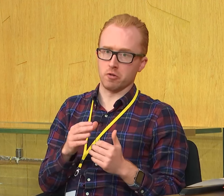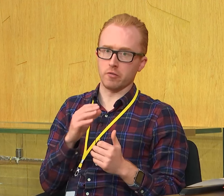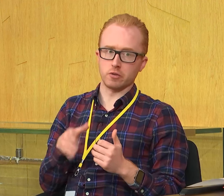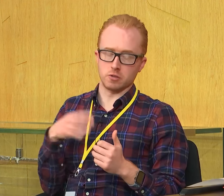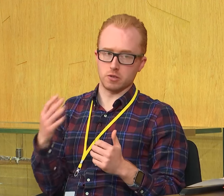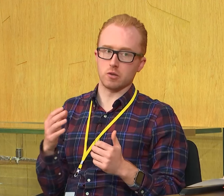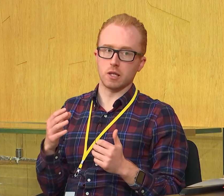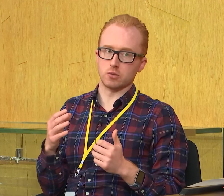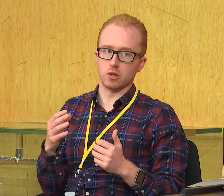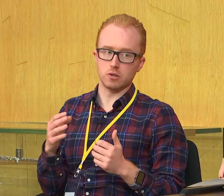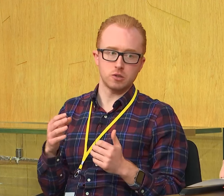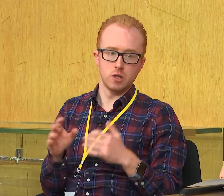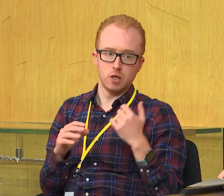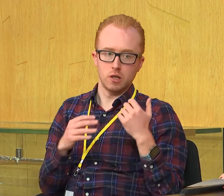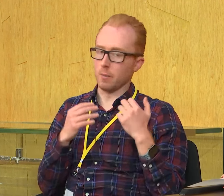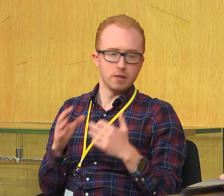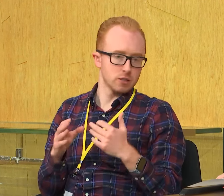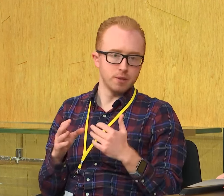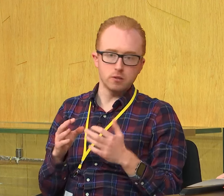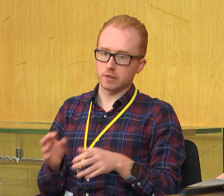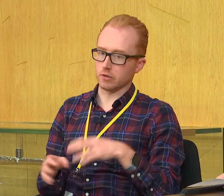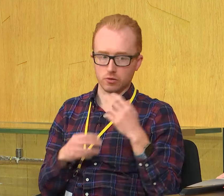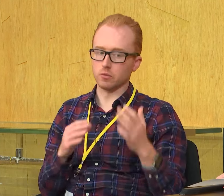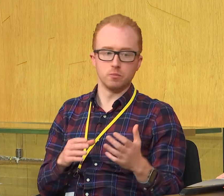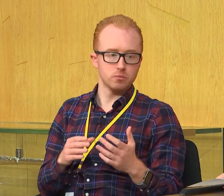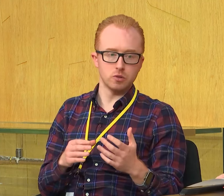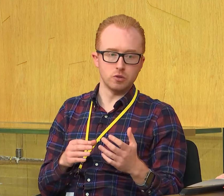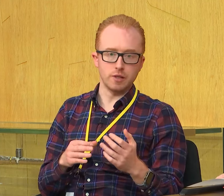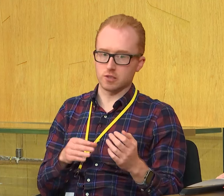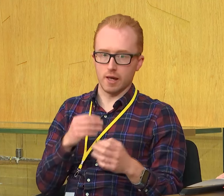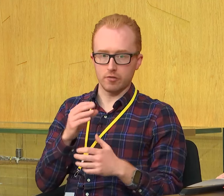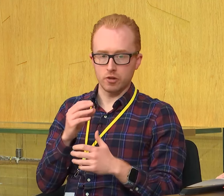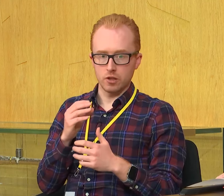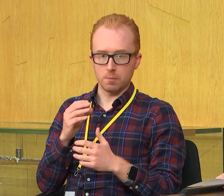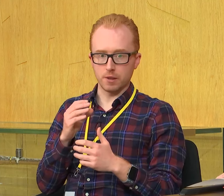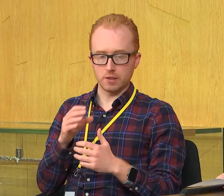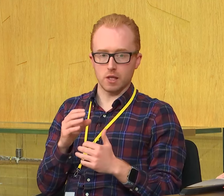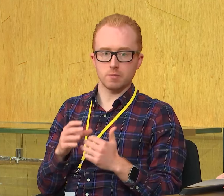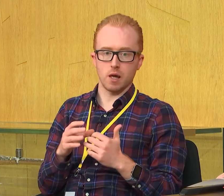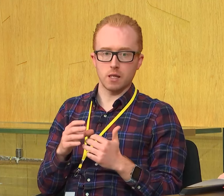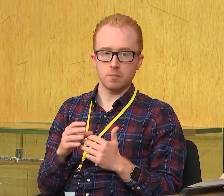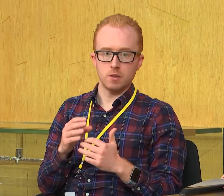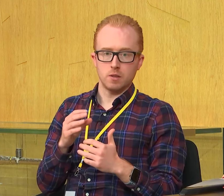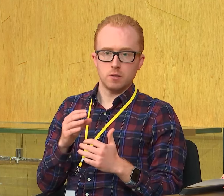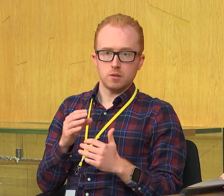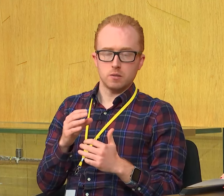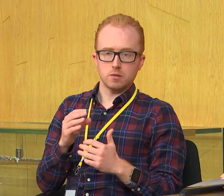my 5 years at City of Glasgow College. Amazing building, you know, great staff, but at the same